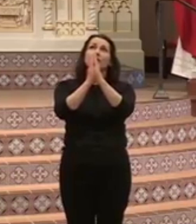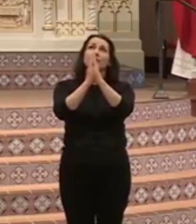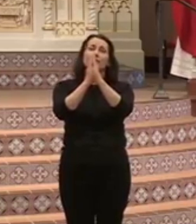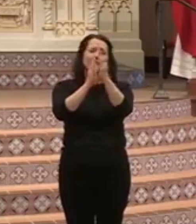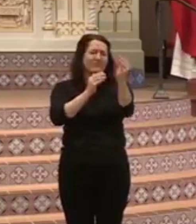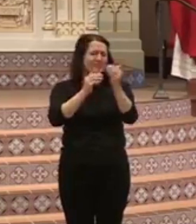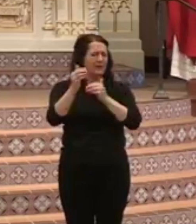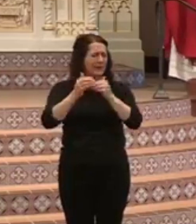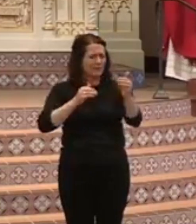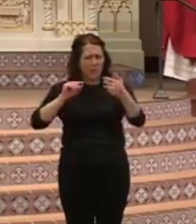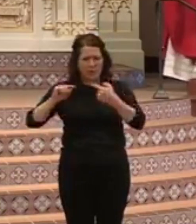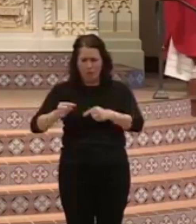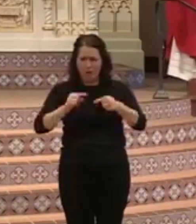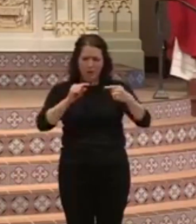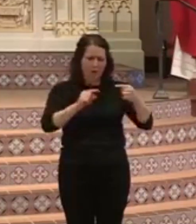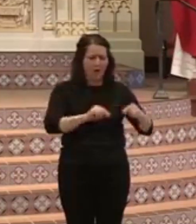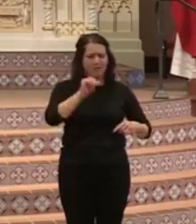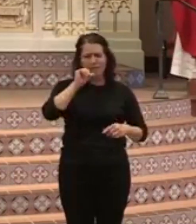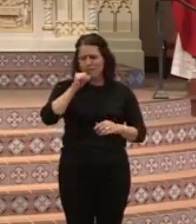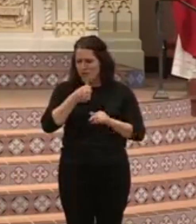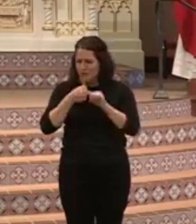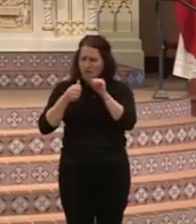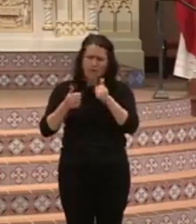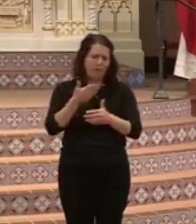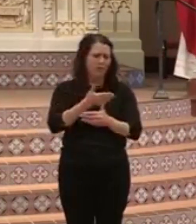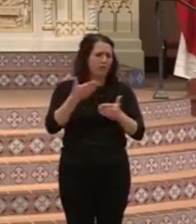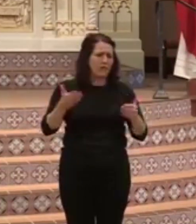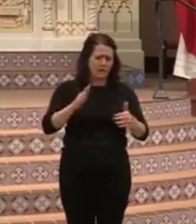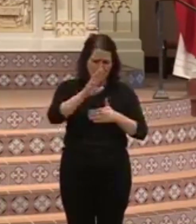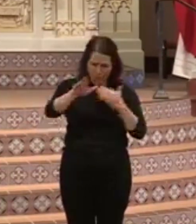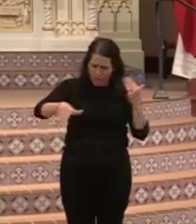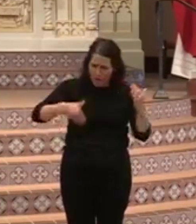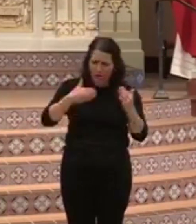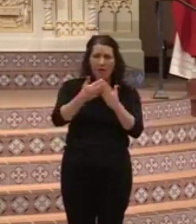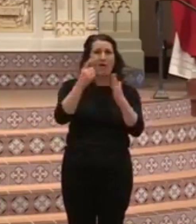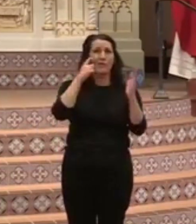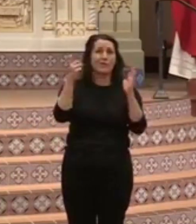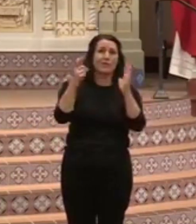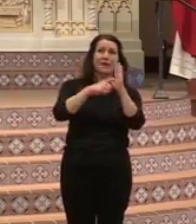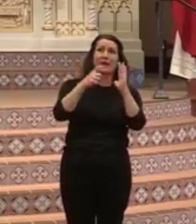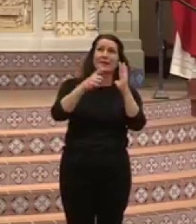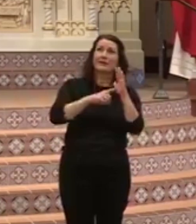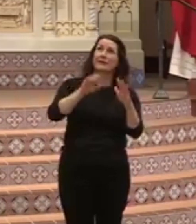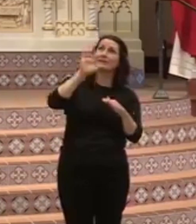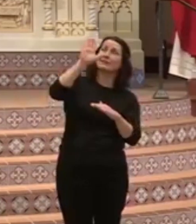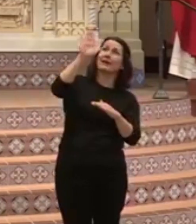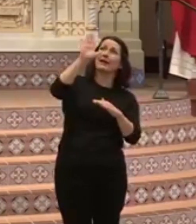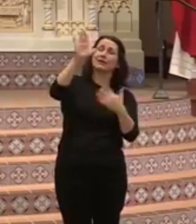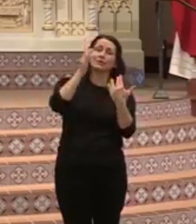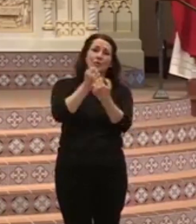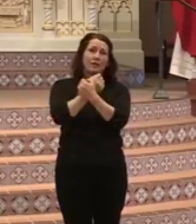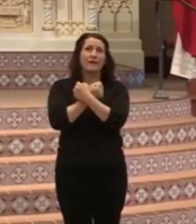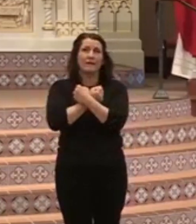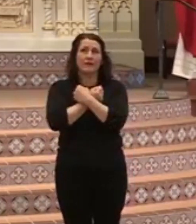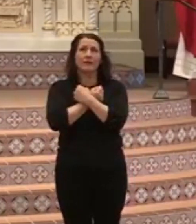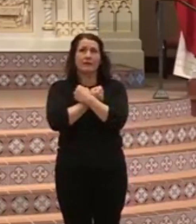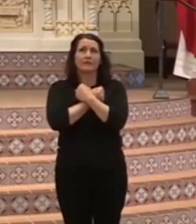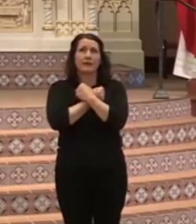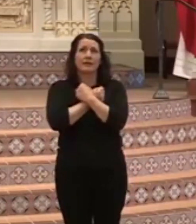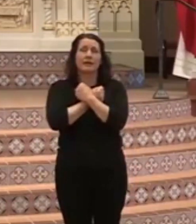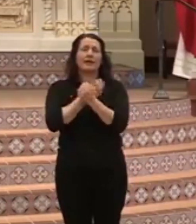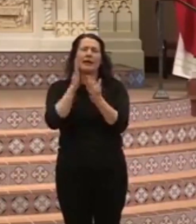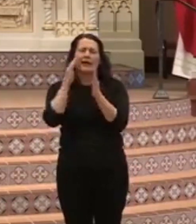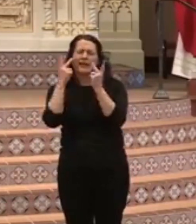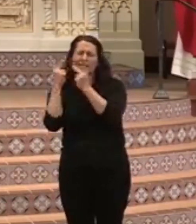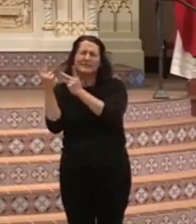every harmful obstacle, all may recognize the signs of your fatherly love and the witness of